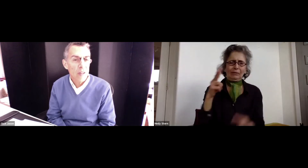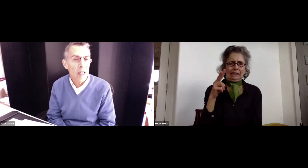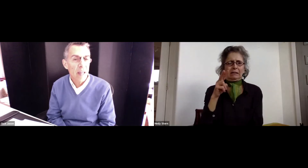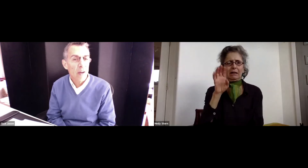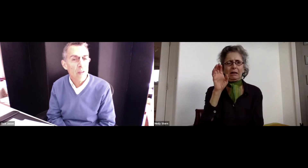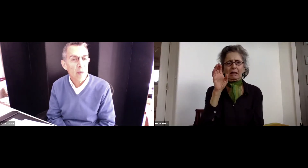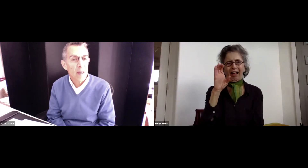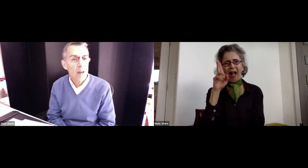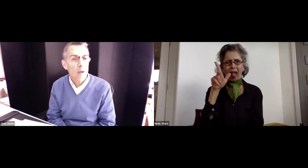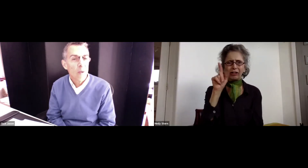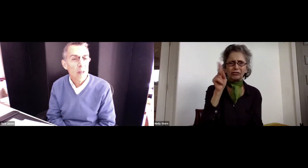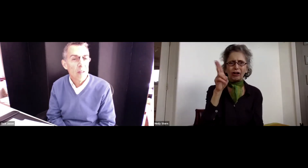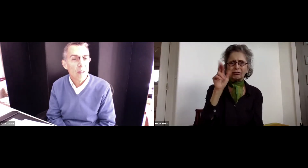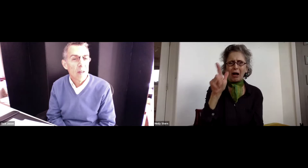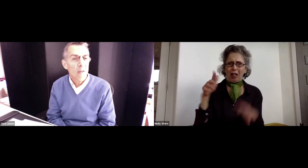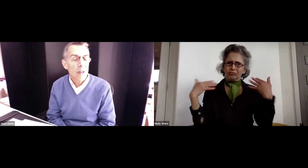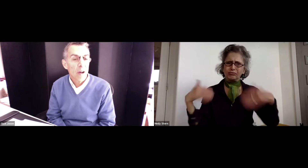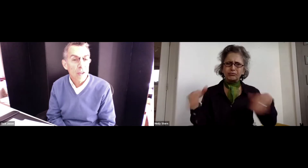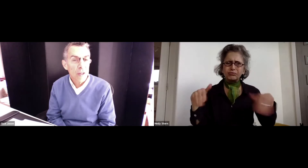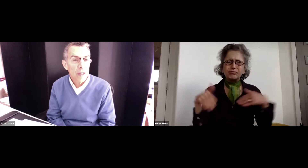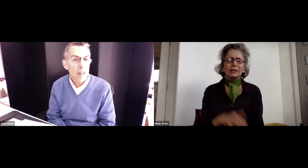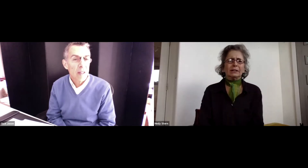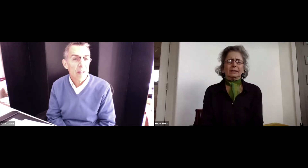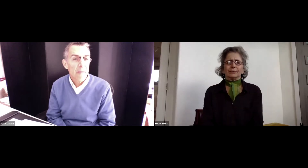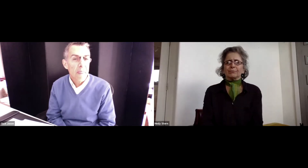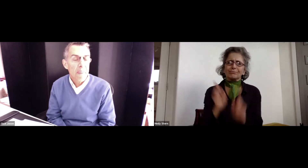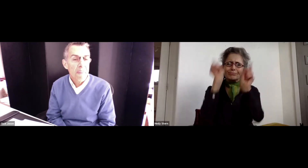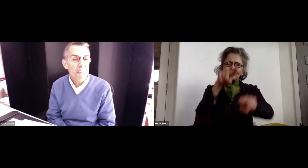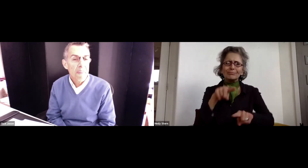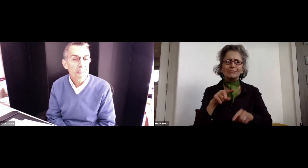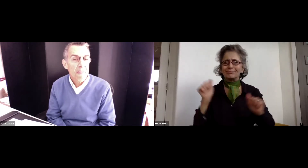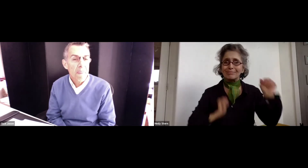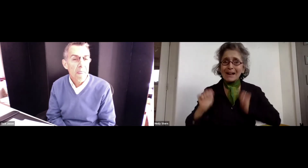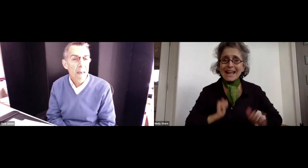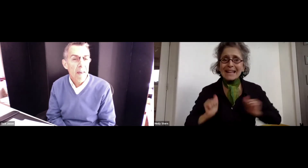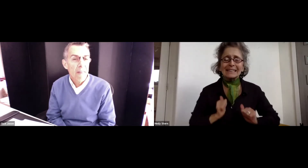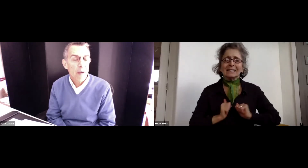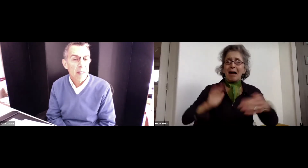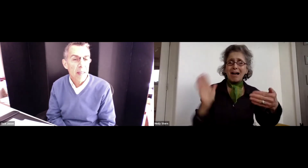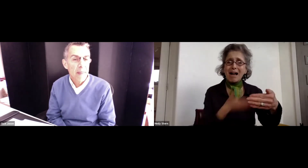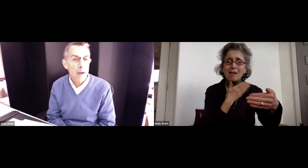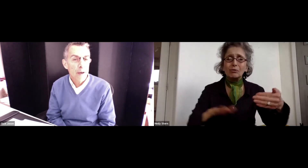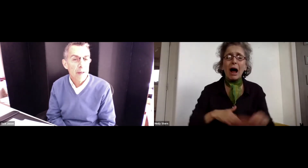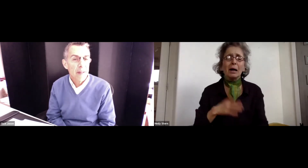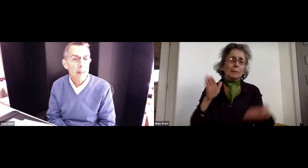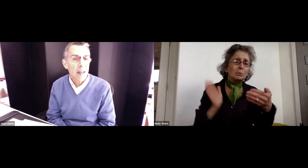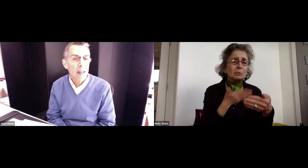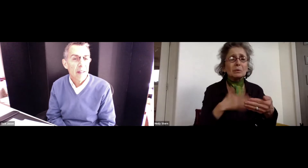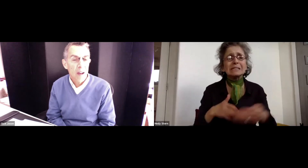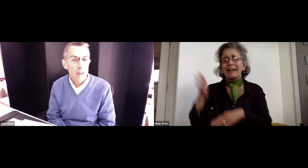that her family was very cultured, They would attend theater and